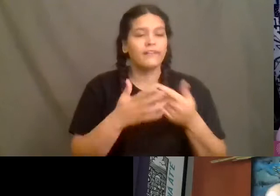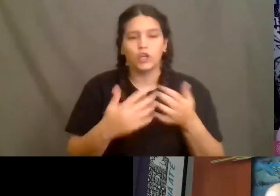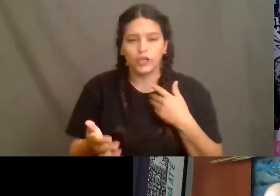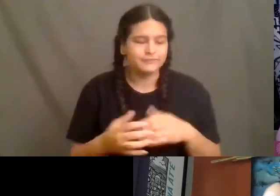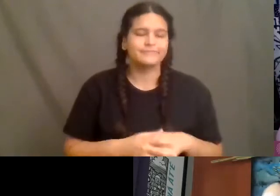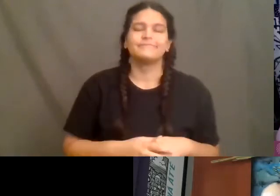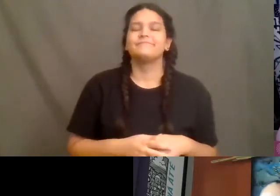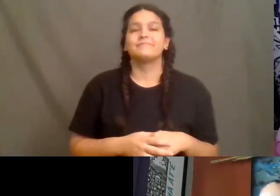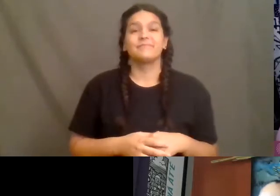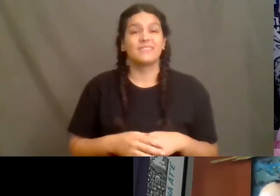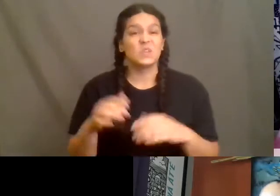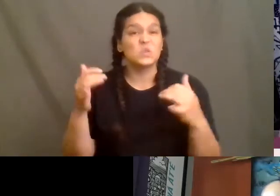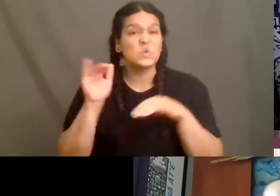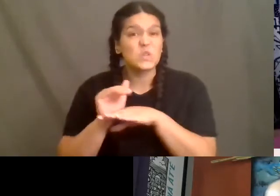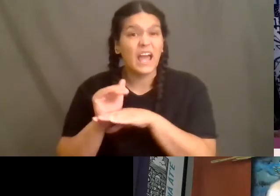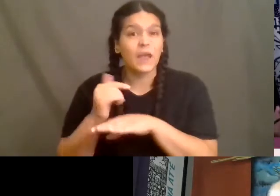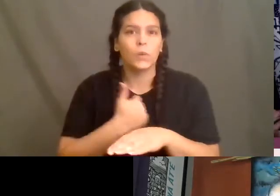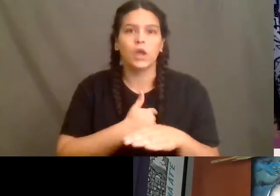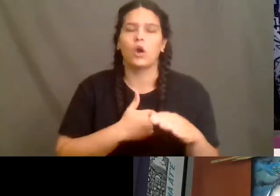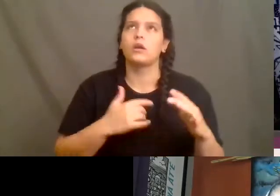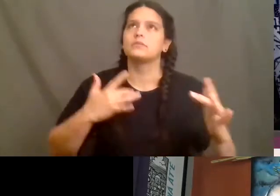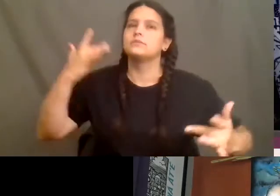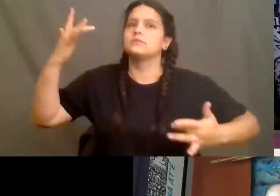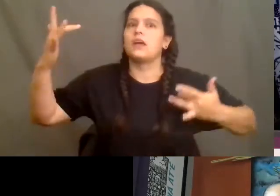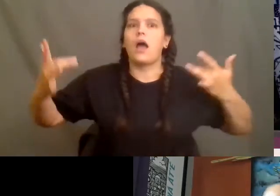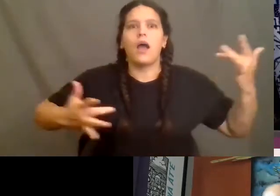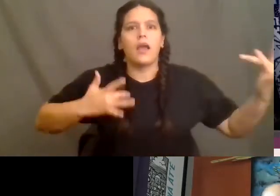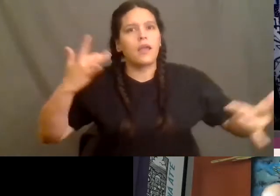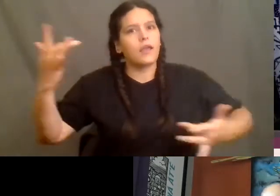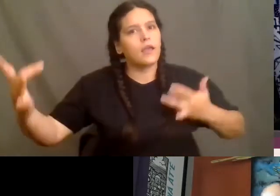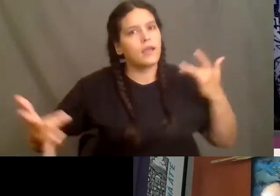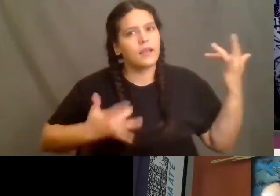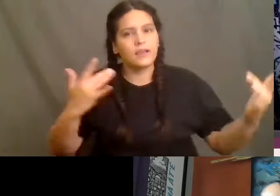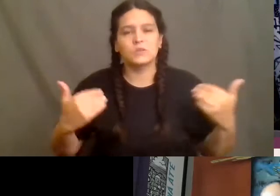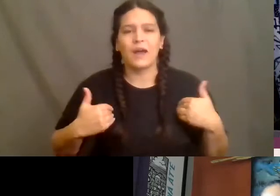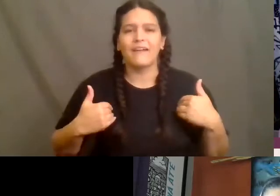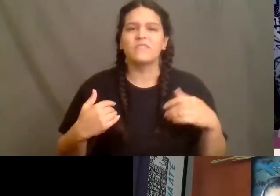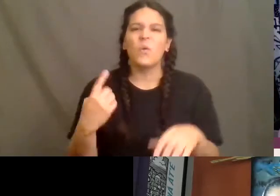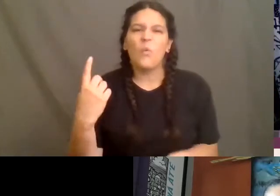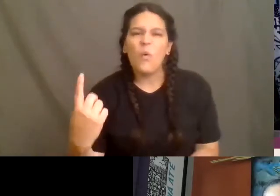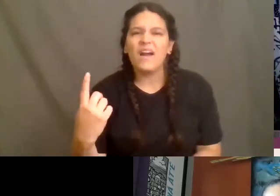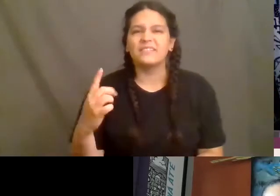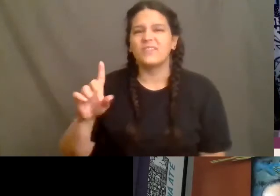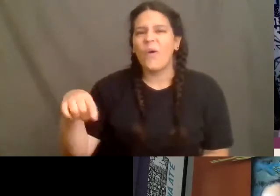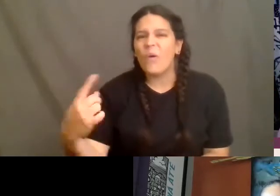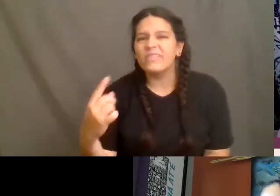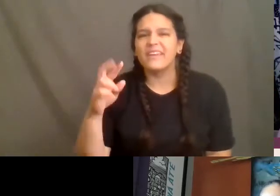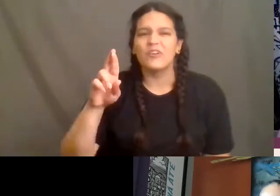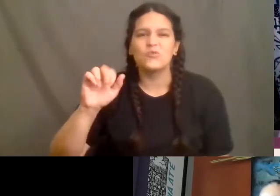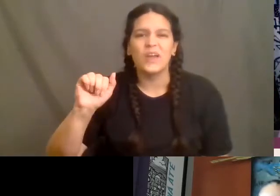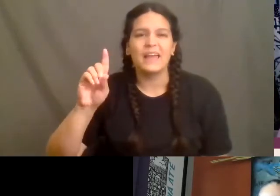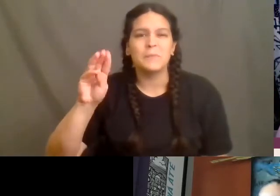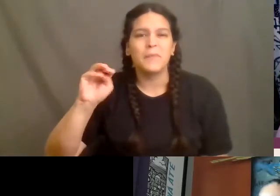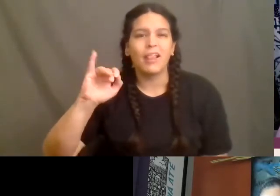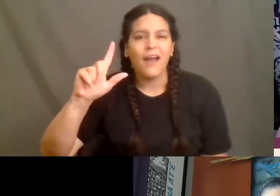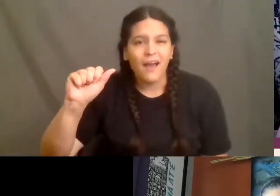are beyond excited to have the one and only Radmilla Cody, who